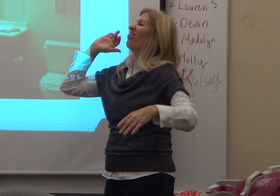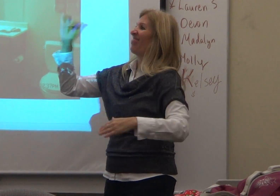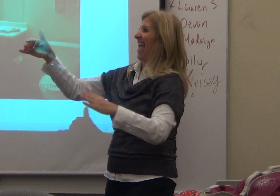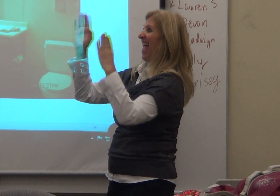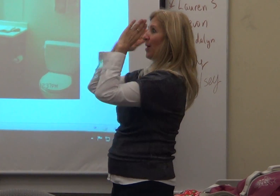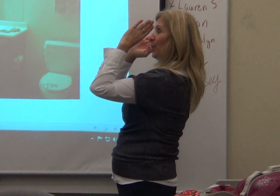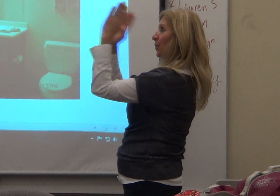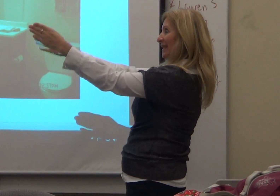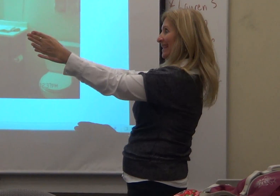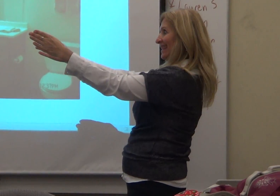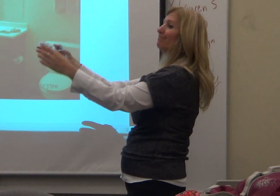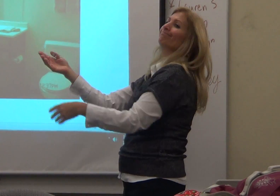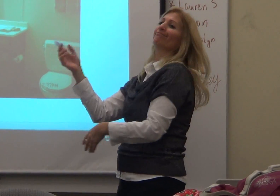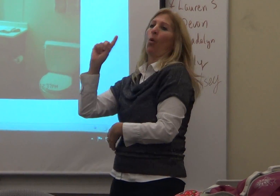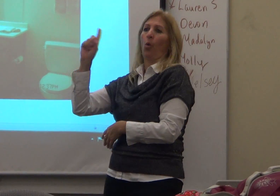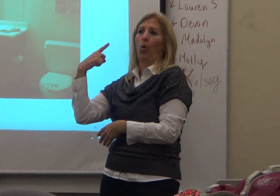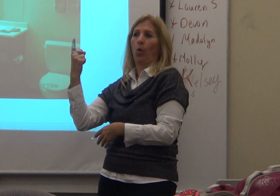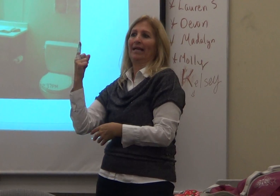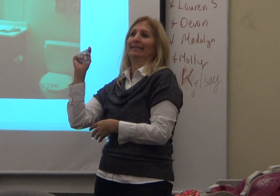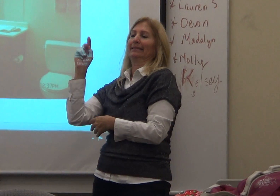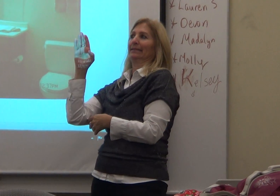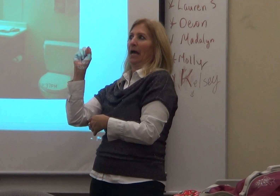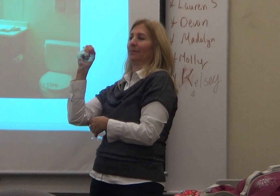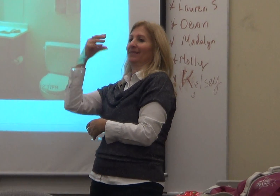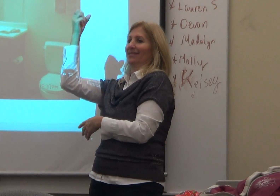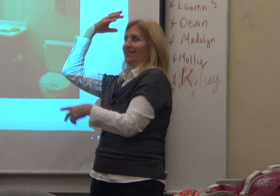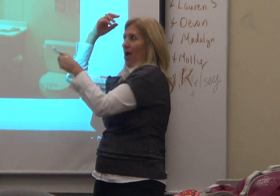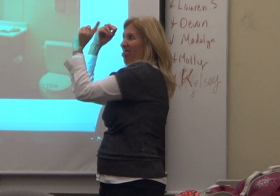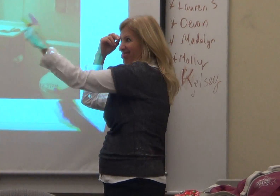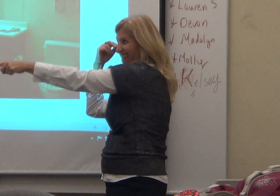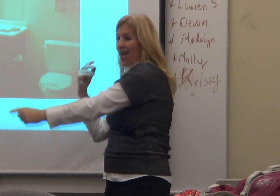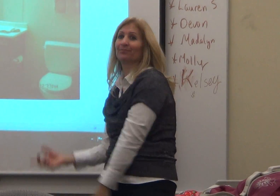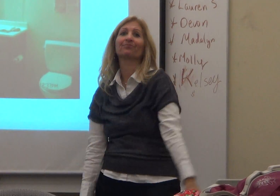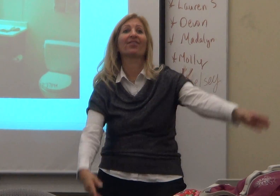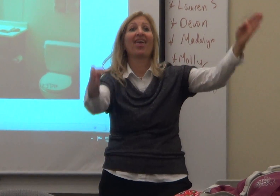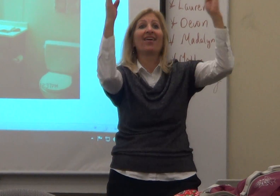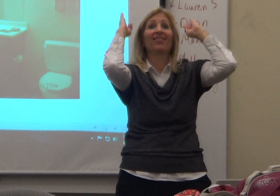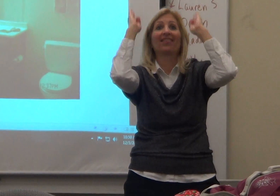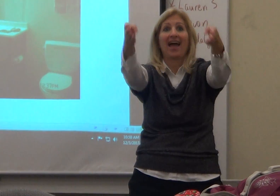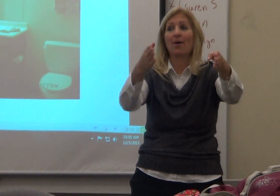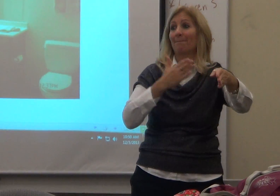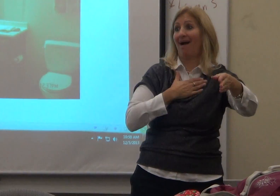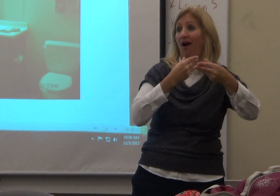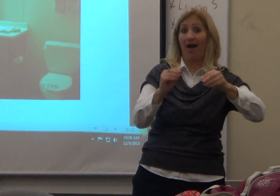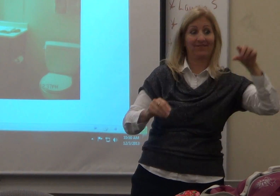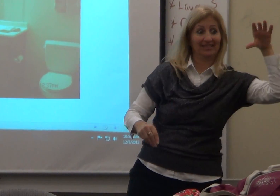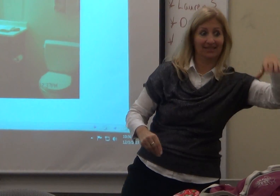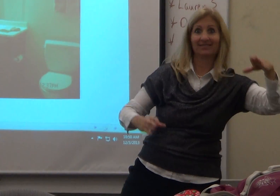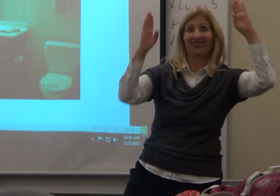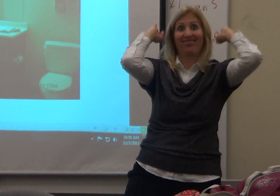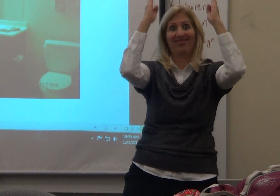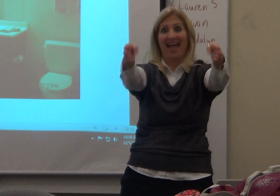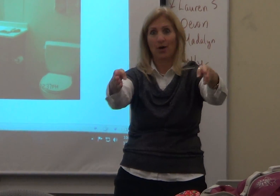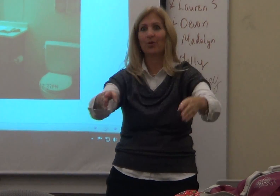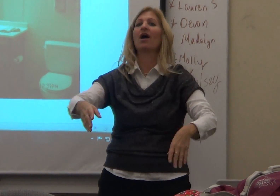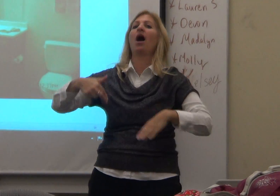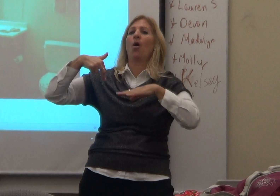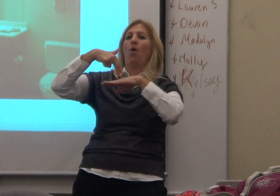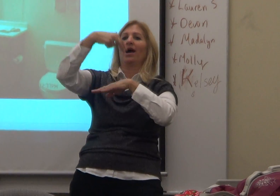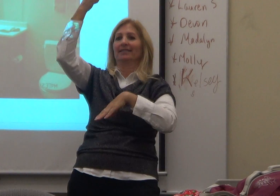So when you walk into Water Tower View and you look straight ahead, there is a tub and a shower. If you are turned the opposite direction and go